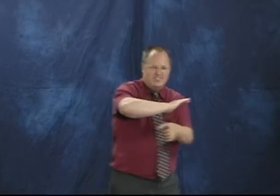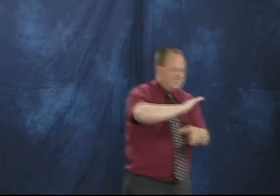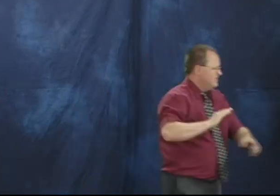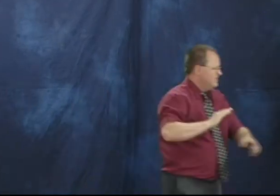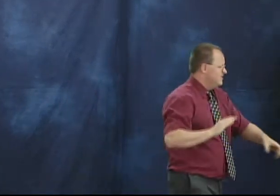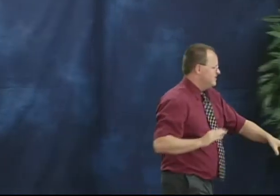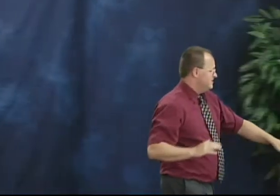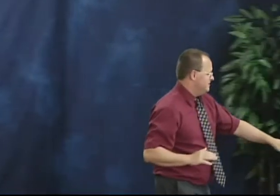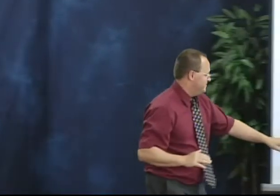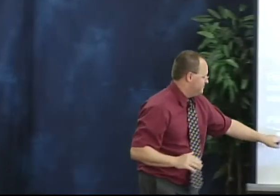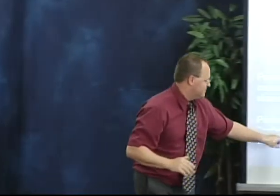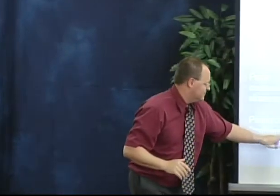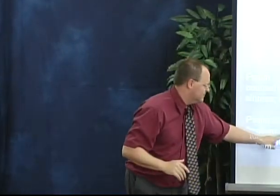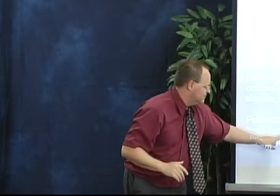covered.